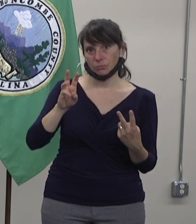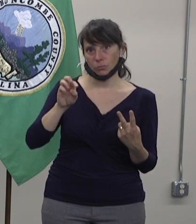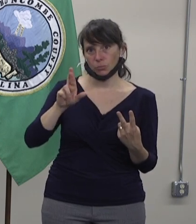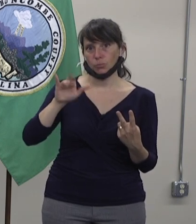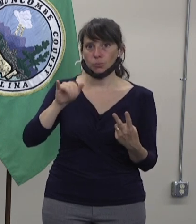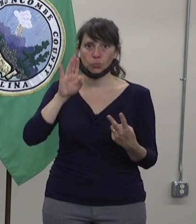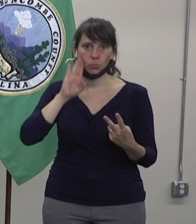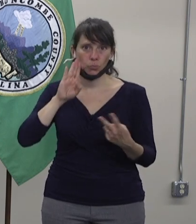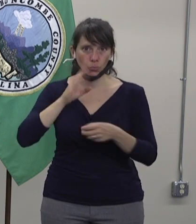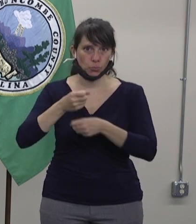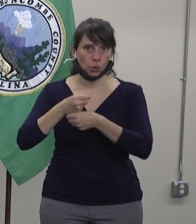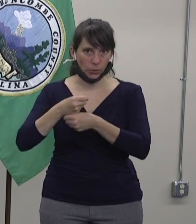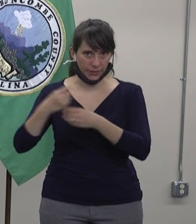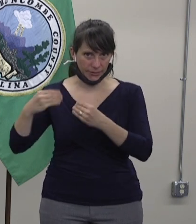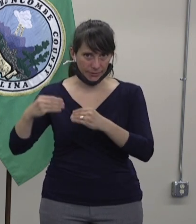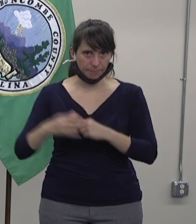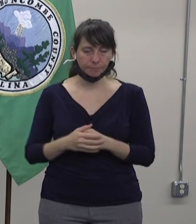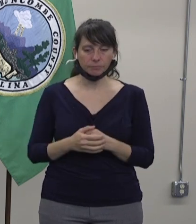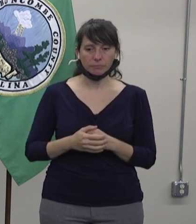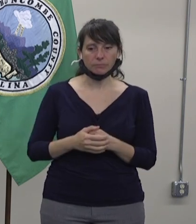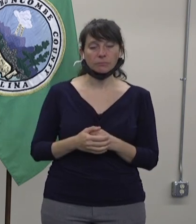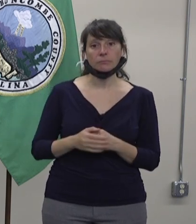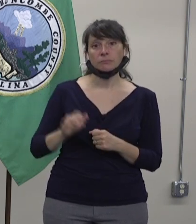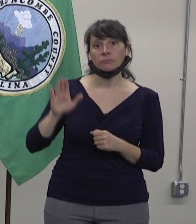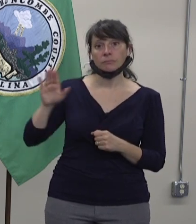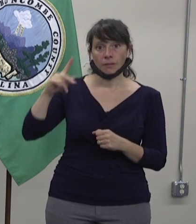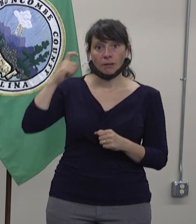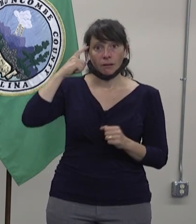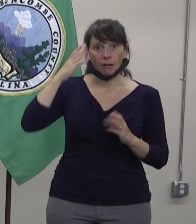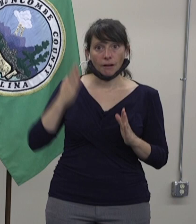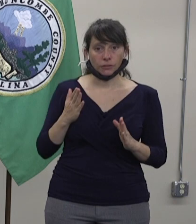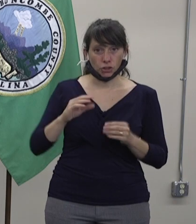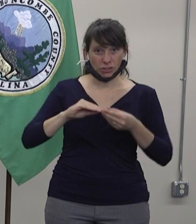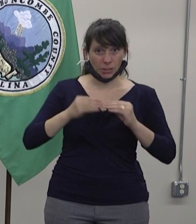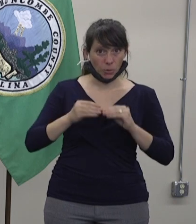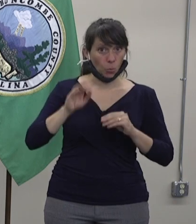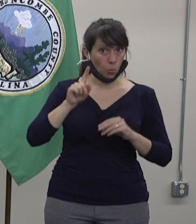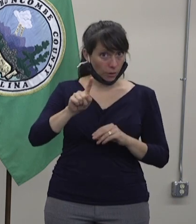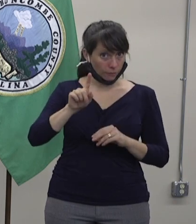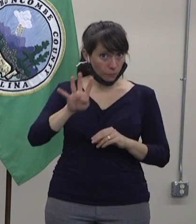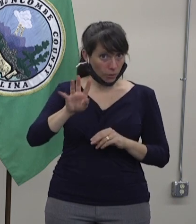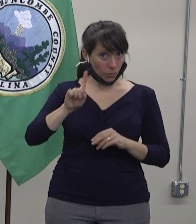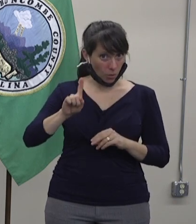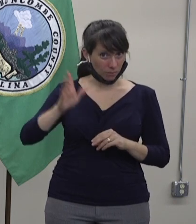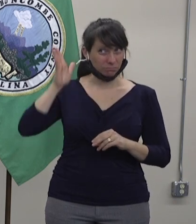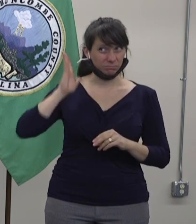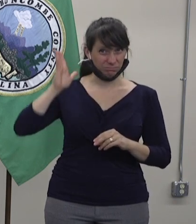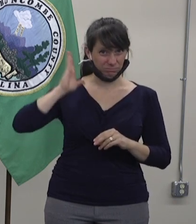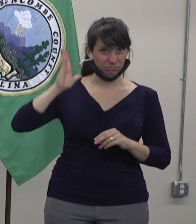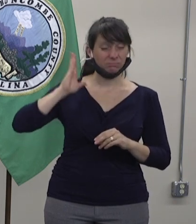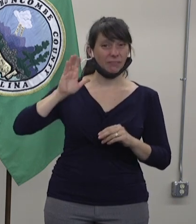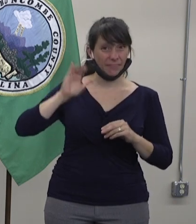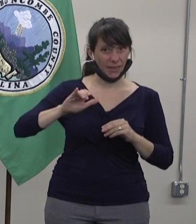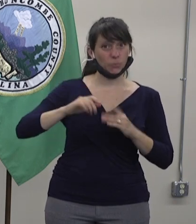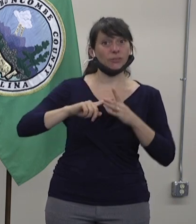Per Executive Order number 141, which, if you can recall, is what initially put us into Phase 2 of